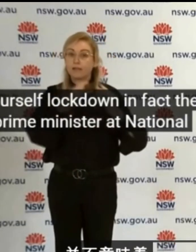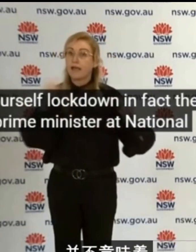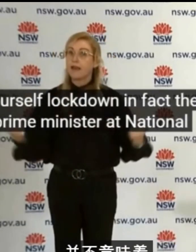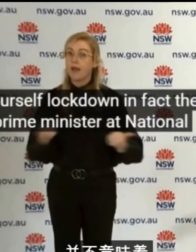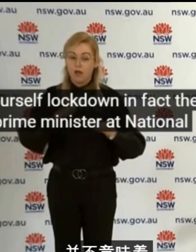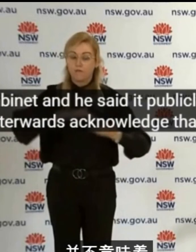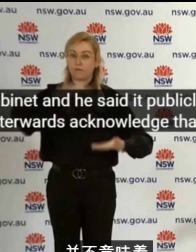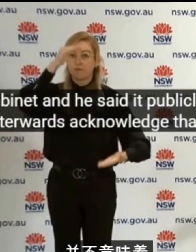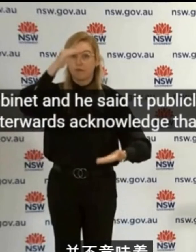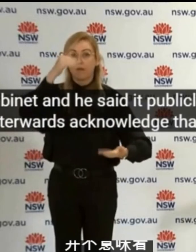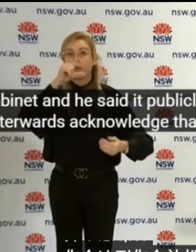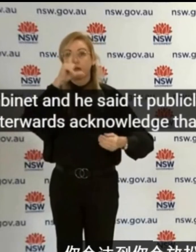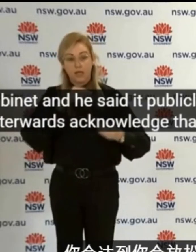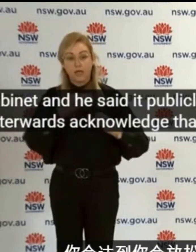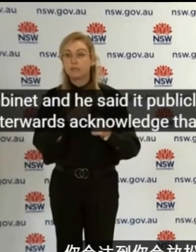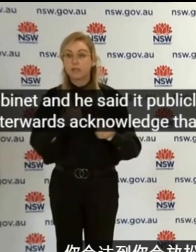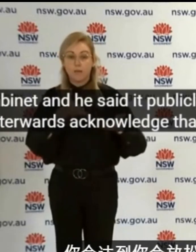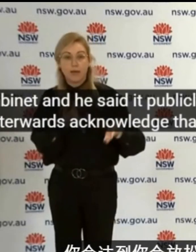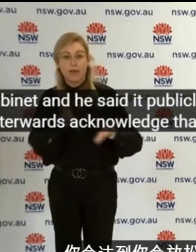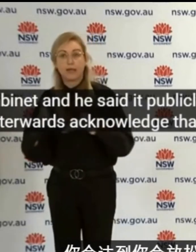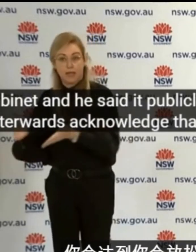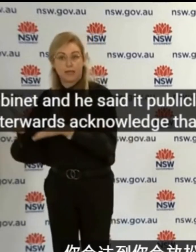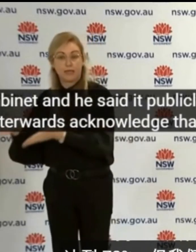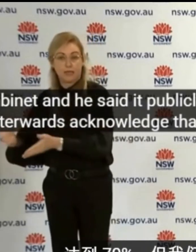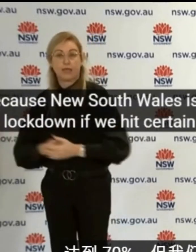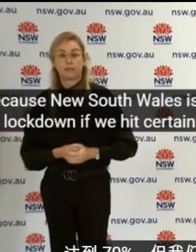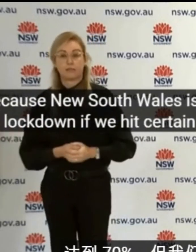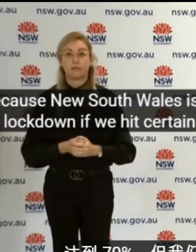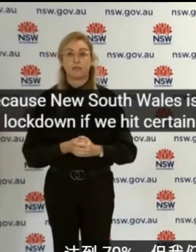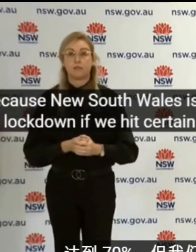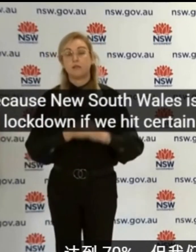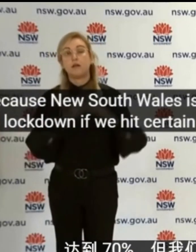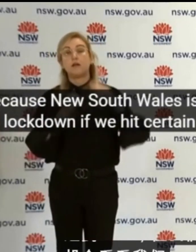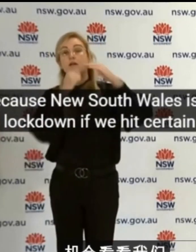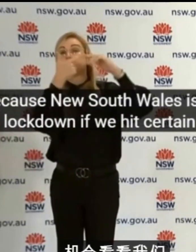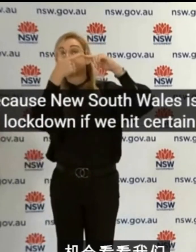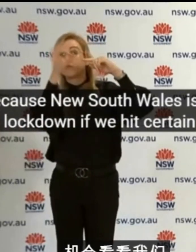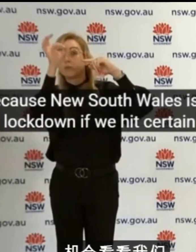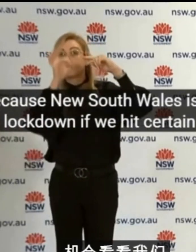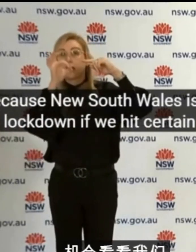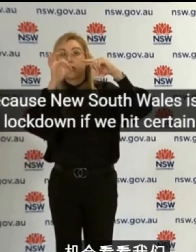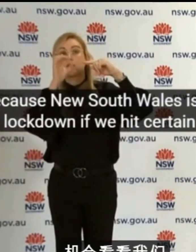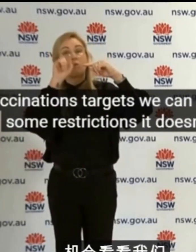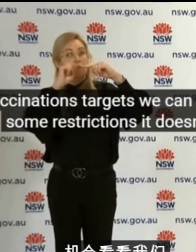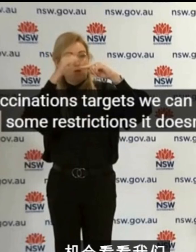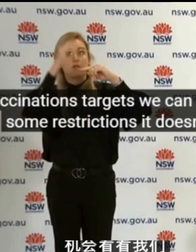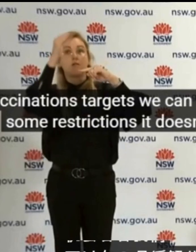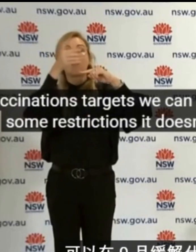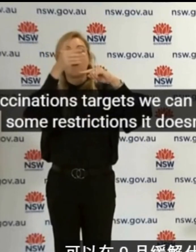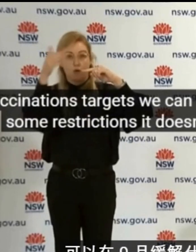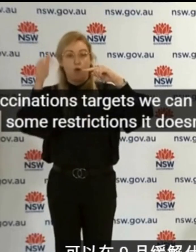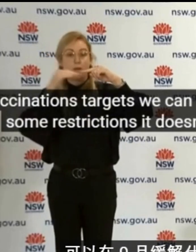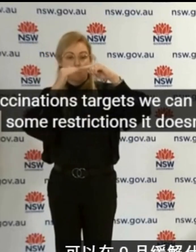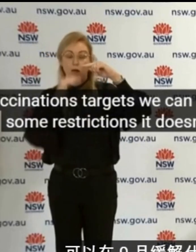you get to what you would ease if you're at 70%, but there's certainly opportunities for us to look at what we can ease in September, so long as we hit